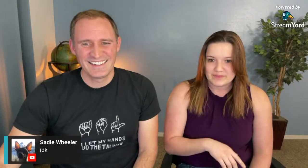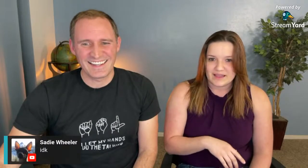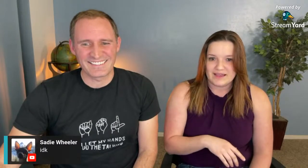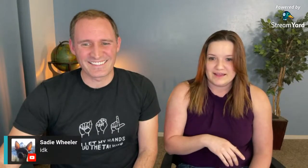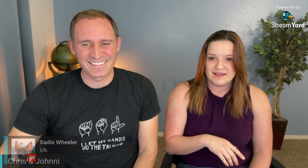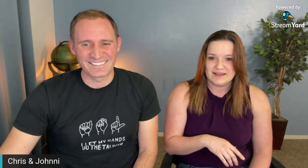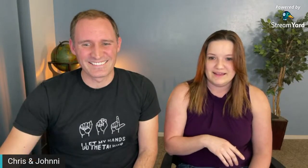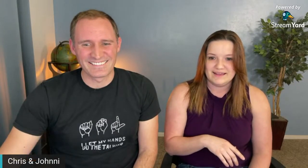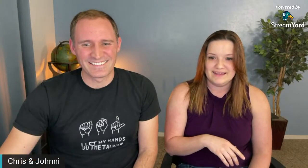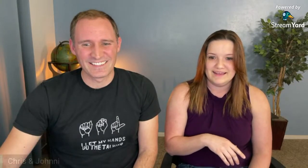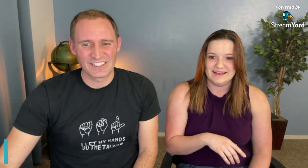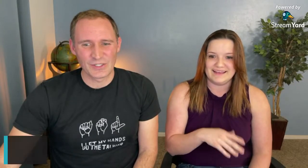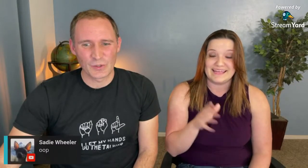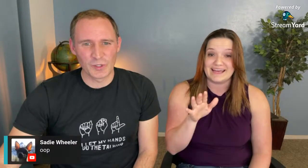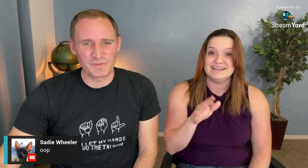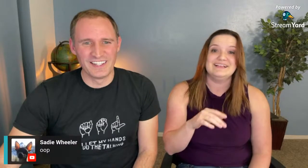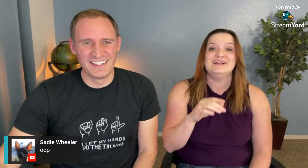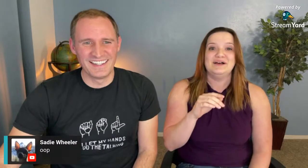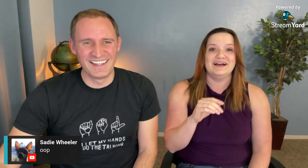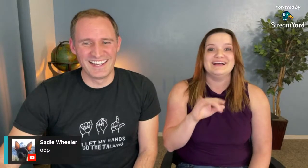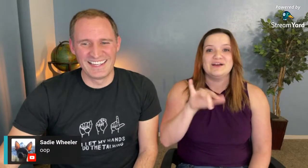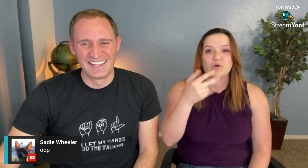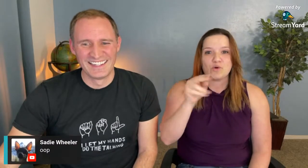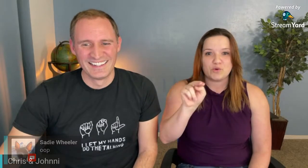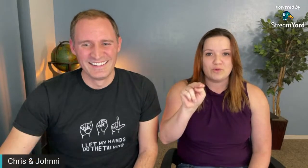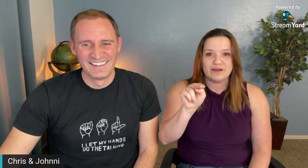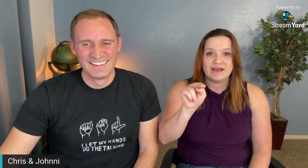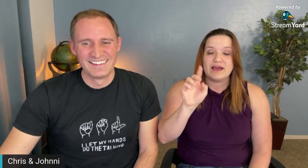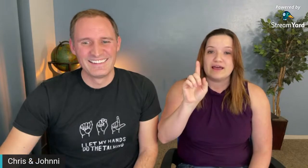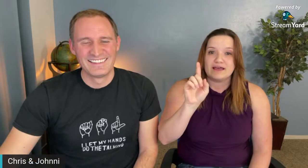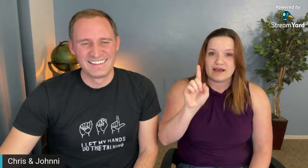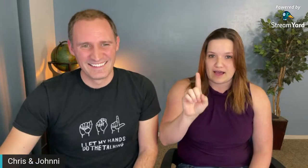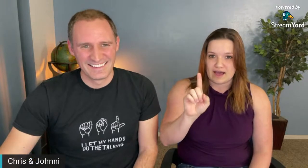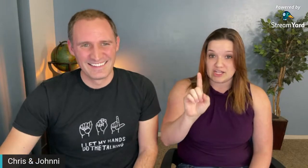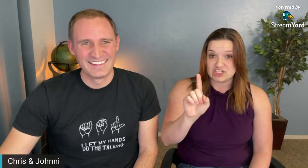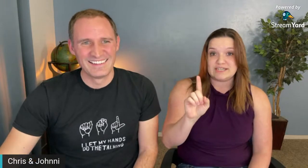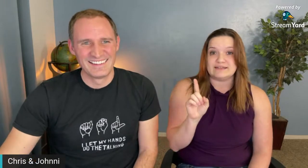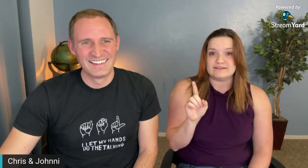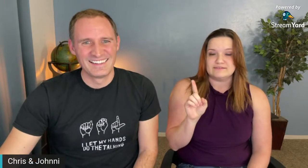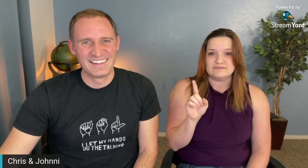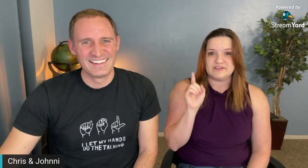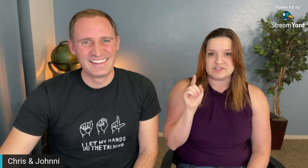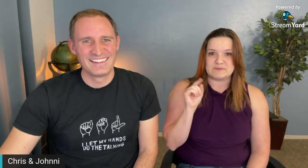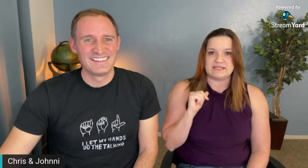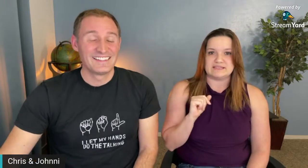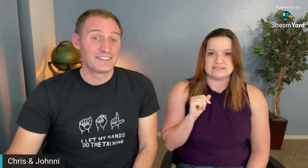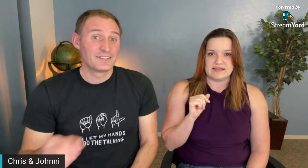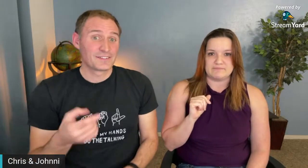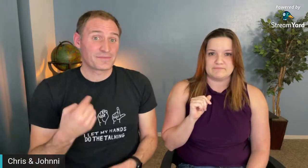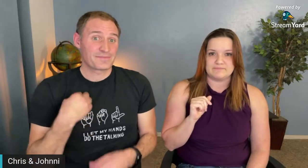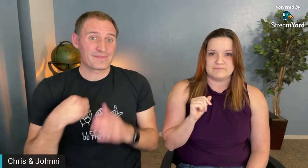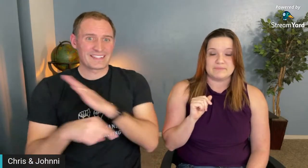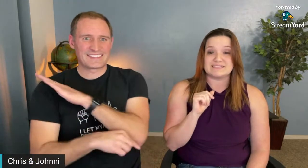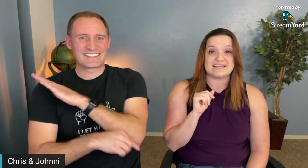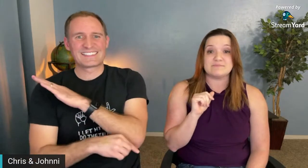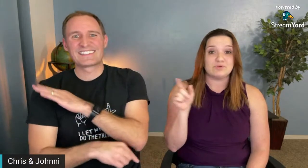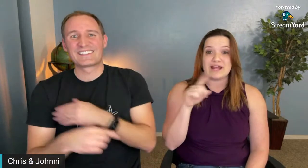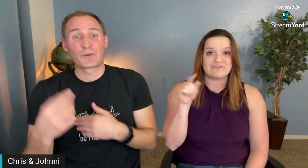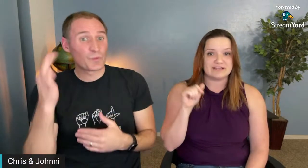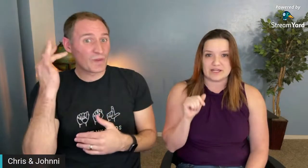I don't know. Yeah. I cheated fingerspelling this name because I didn't put every letter